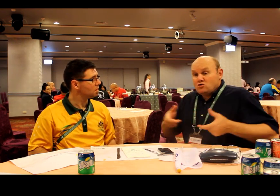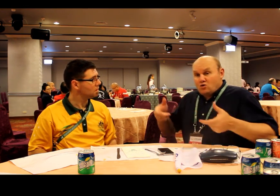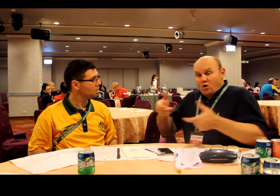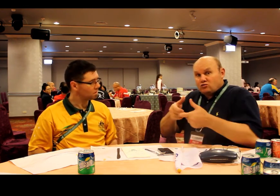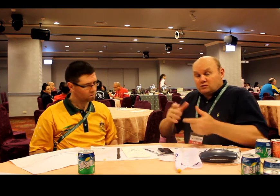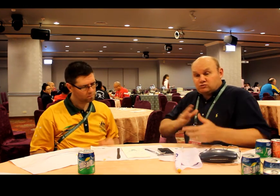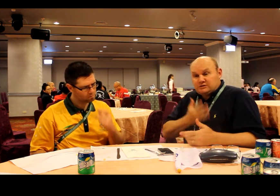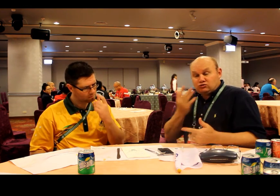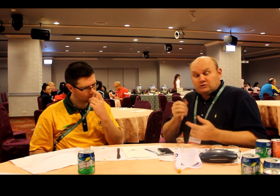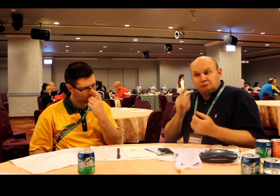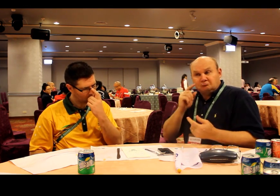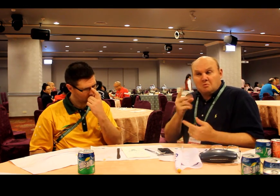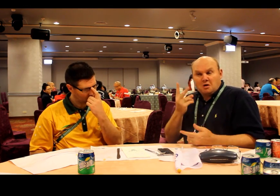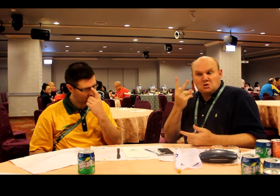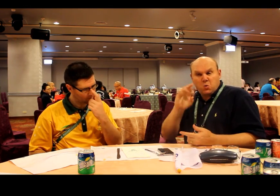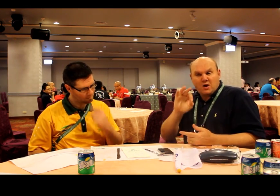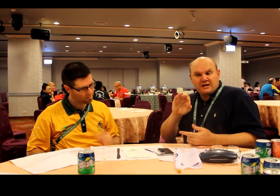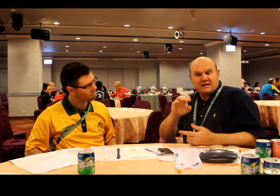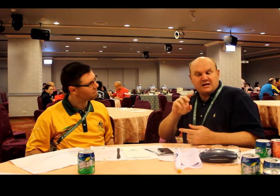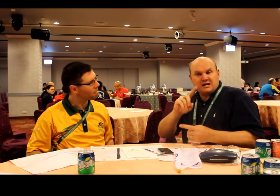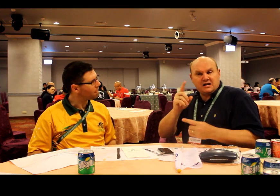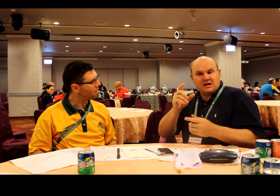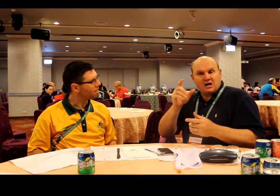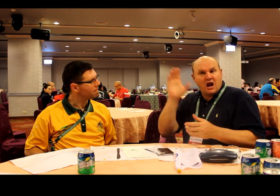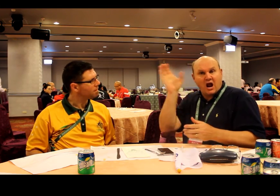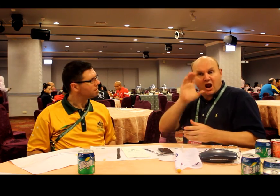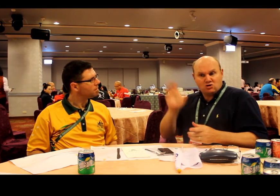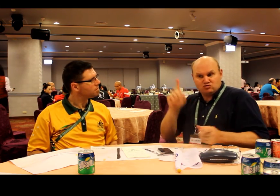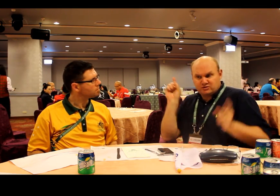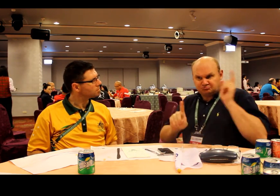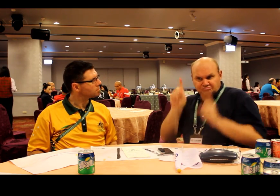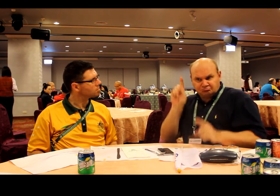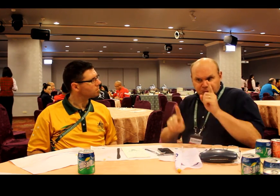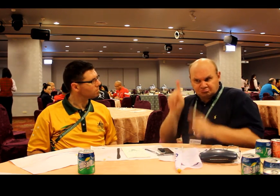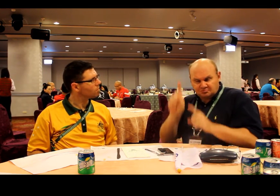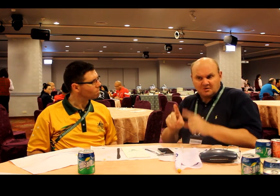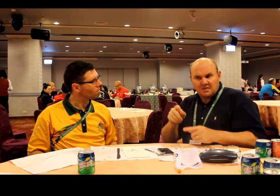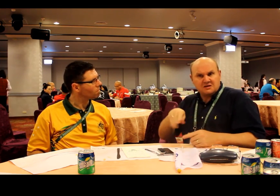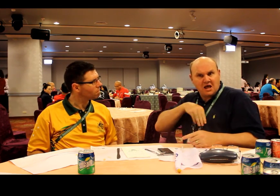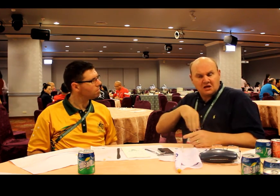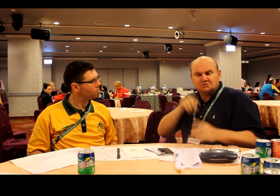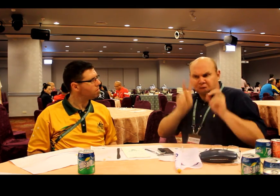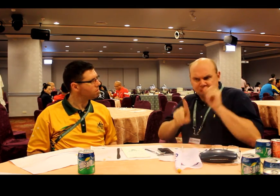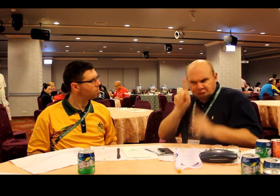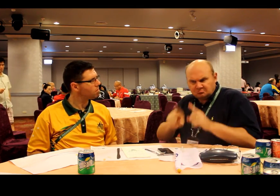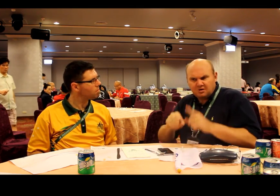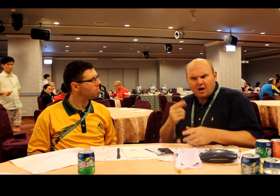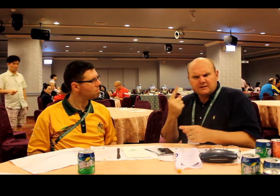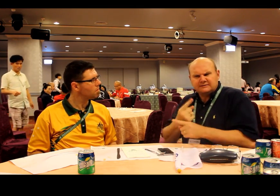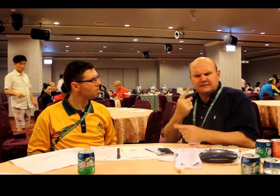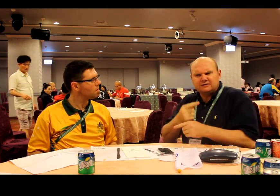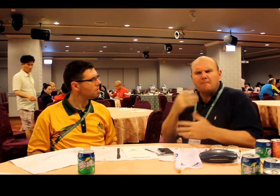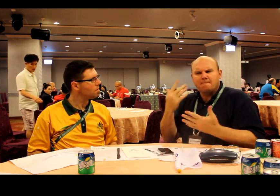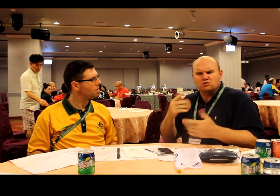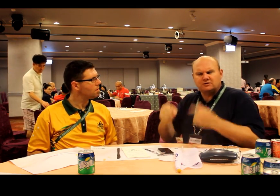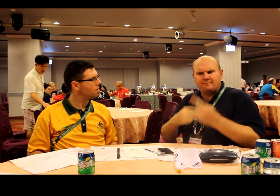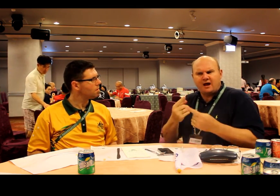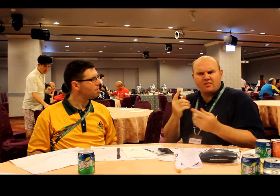last 2 days? The Congress was interesting. We had 20 countries in attendance, 20 delegates. We